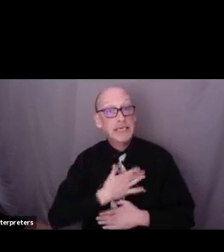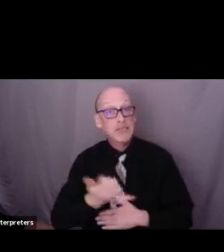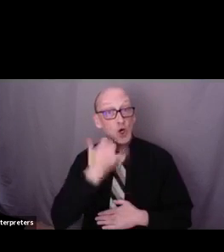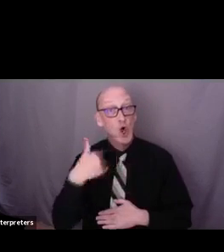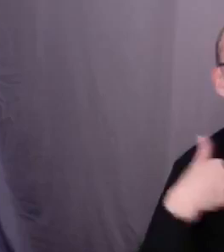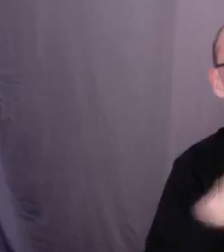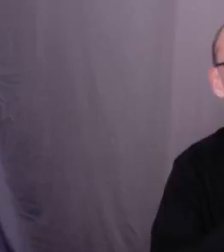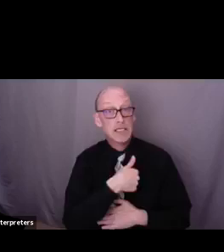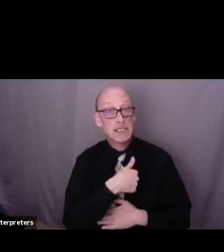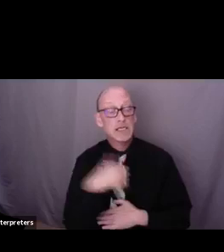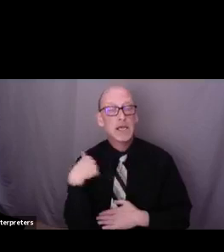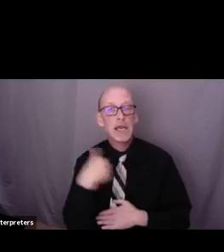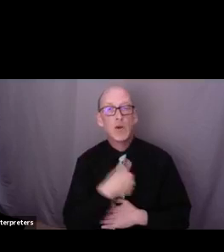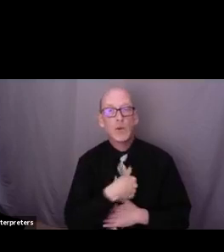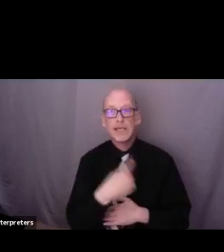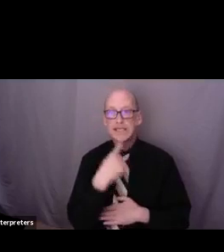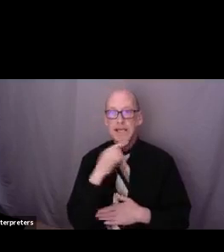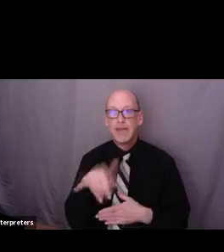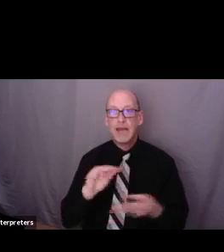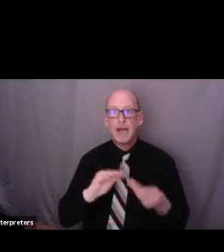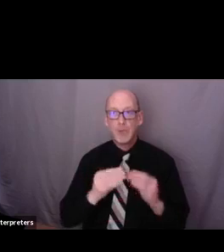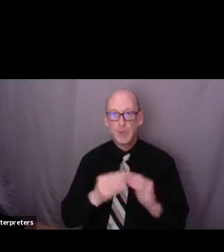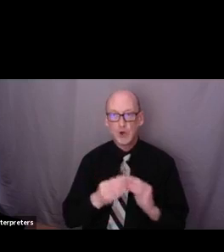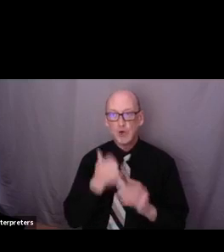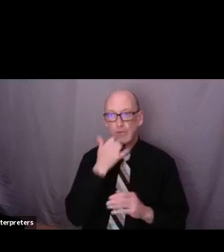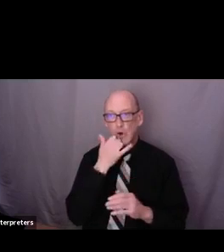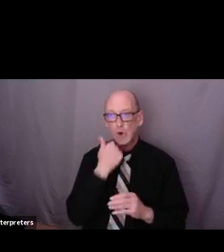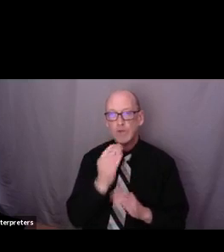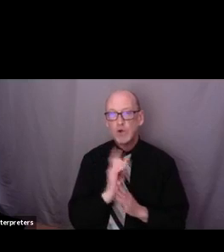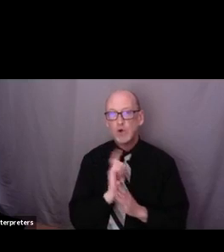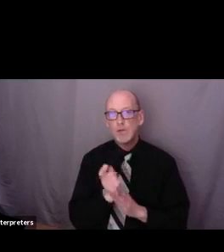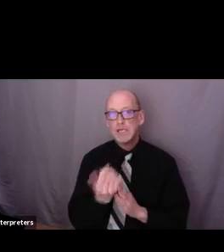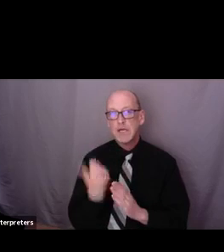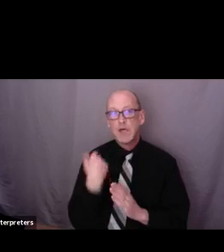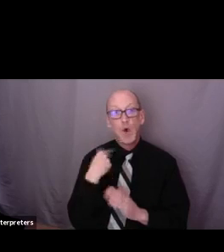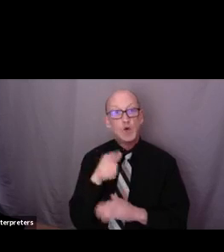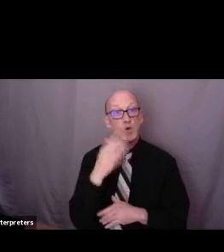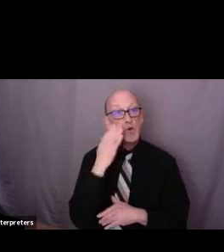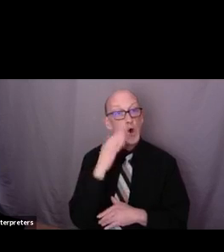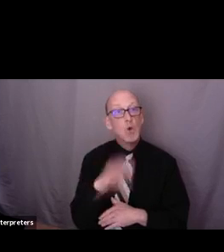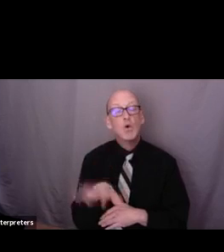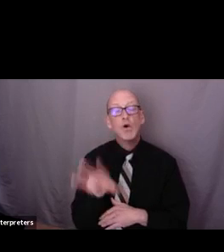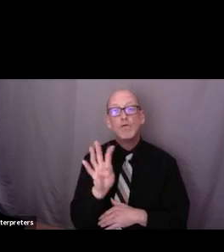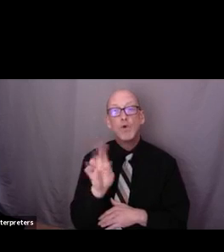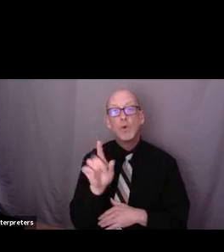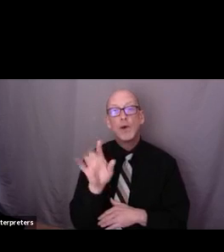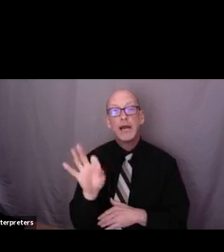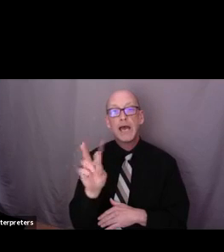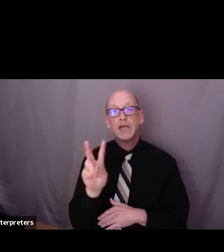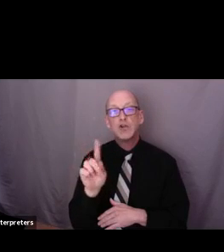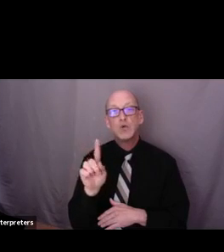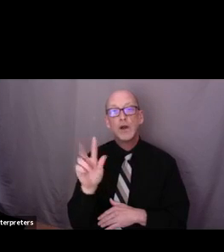gave that number a few moments ago. Eric, do you have it on the top of your head? Yeah, it's